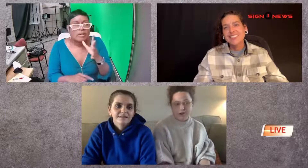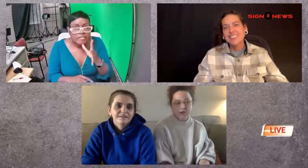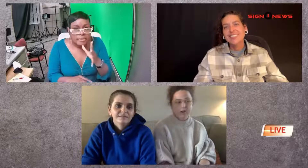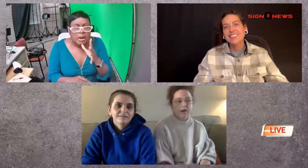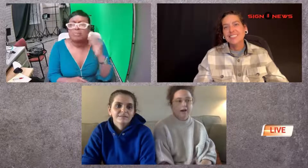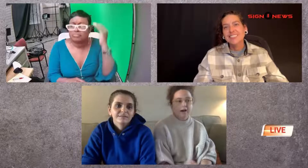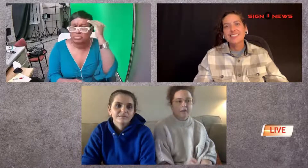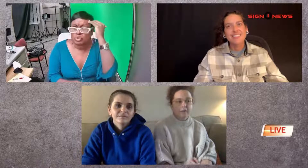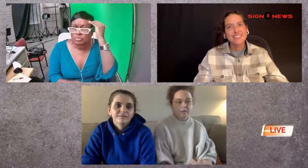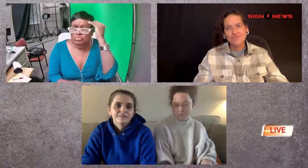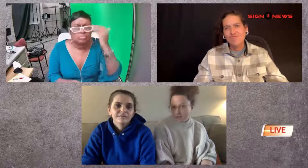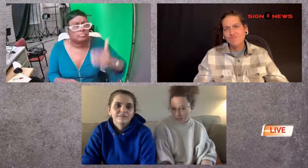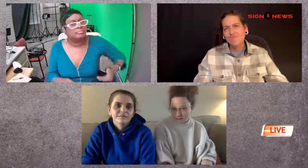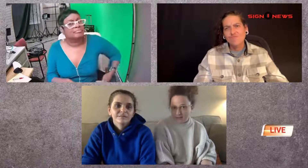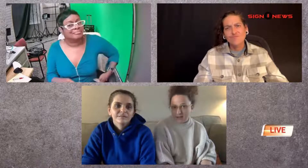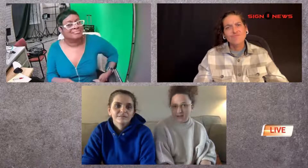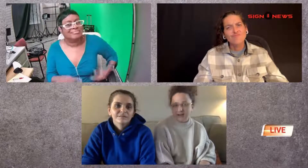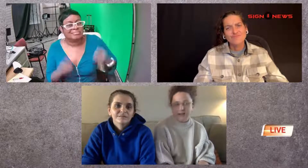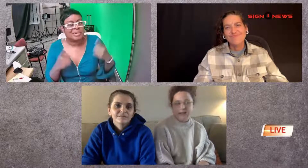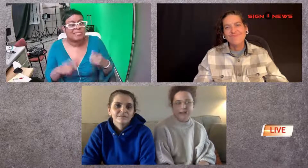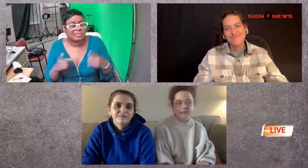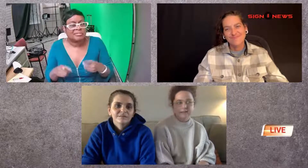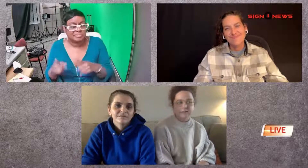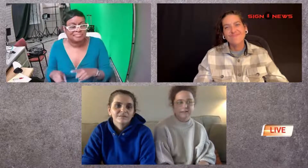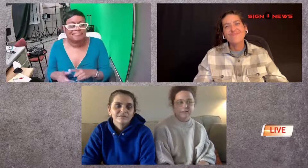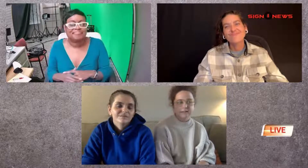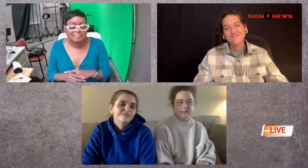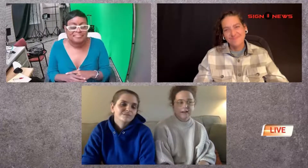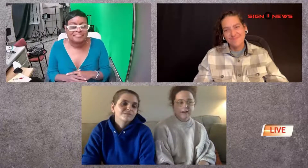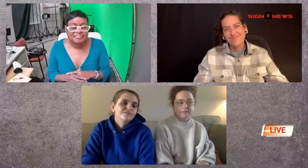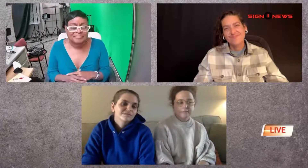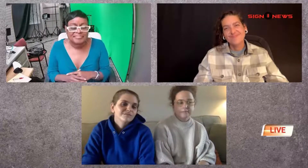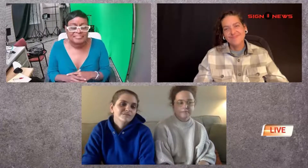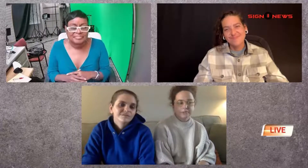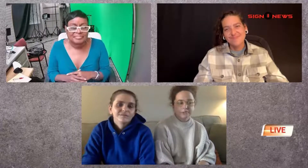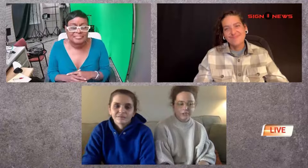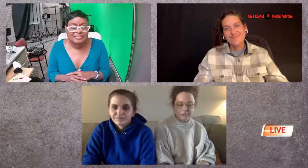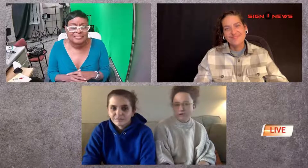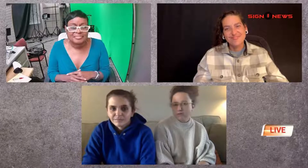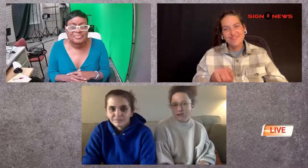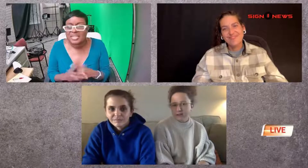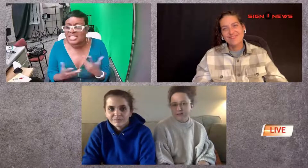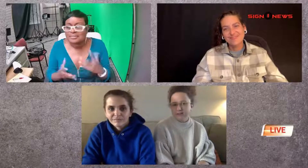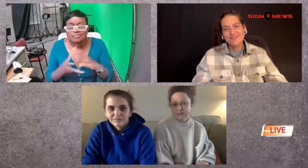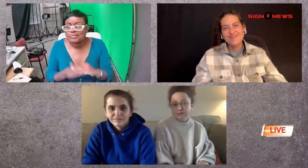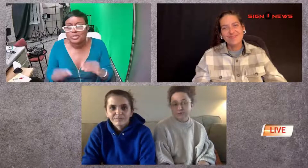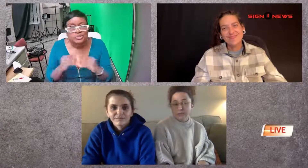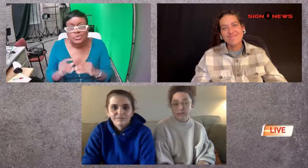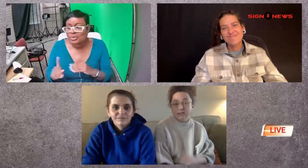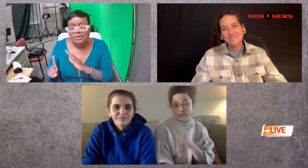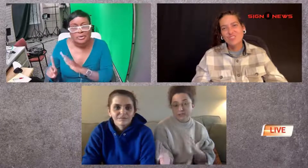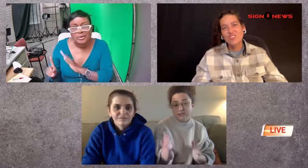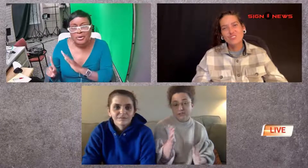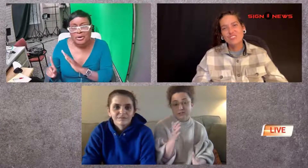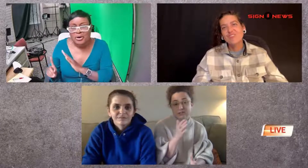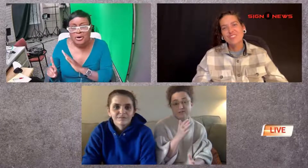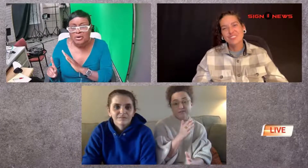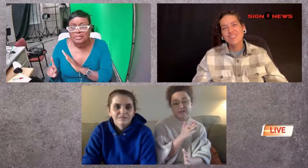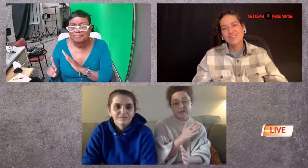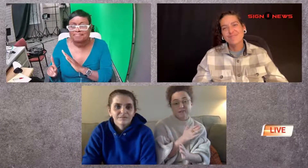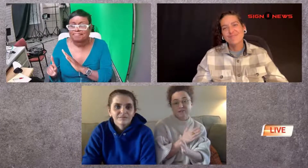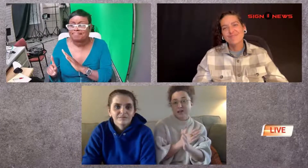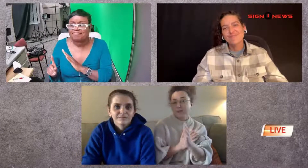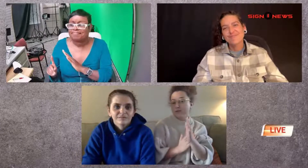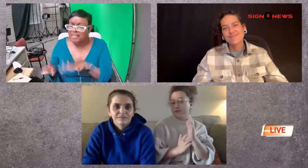aware of what was happening, and just the story of Alison sort of coming into herself